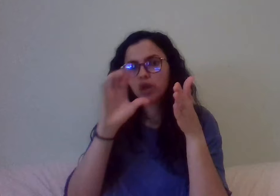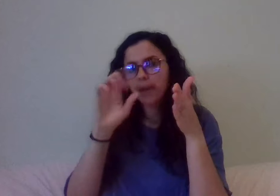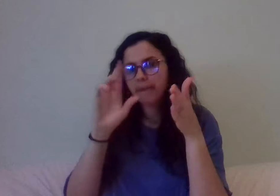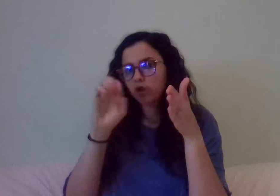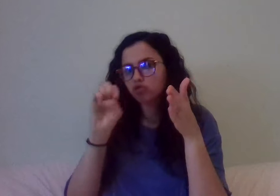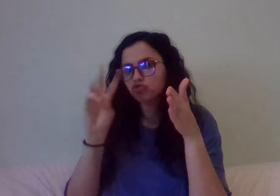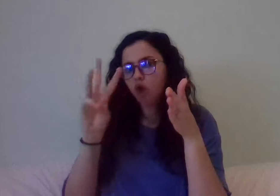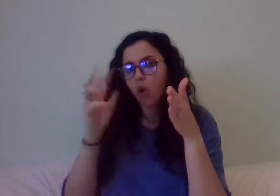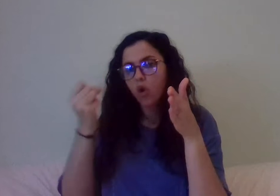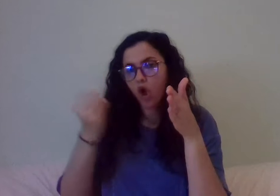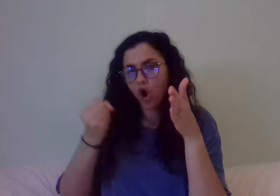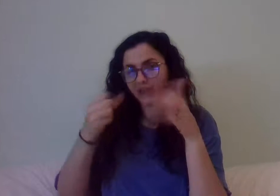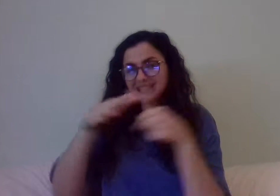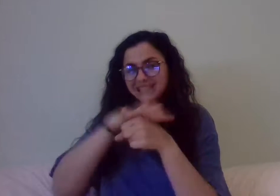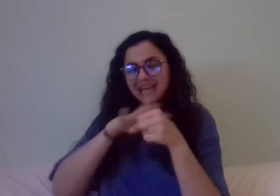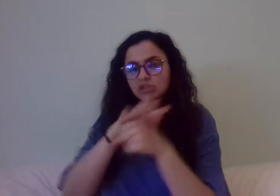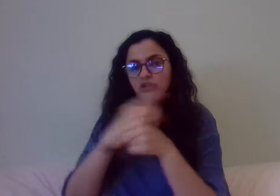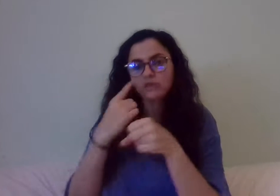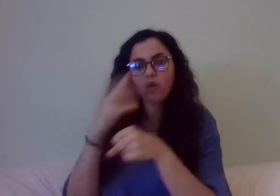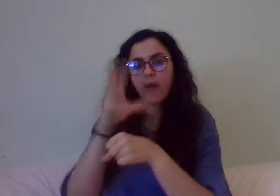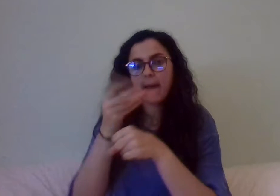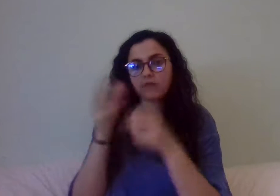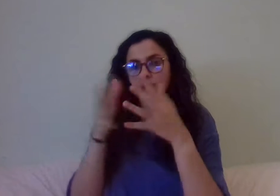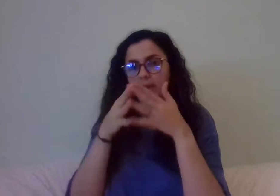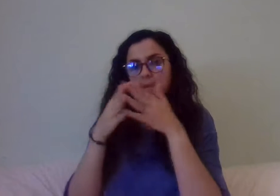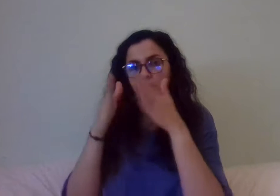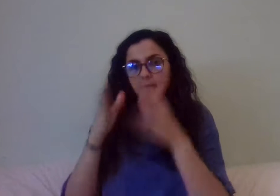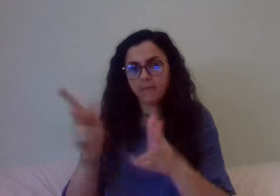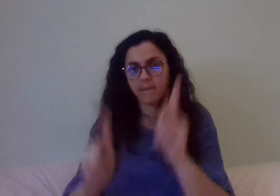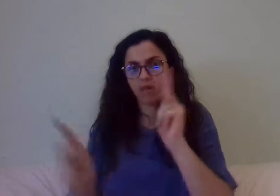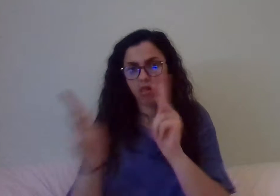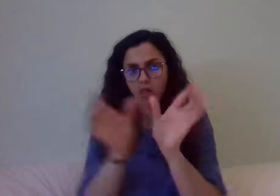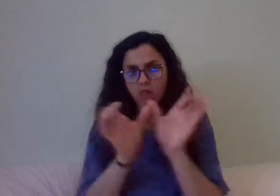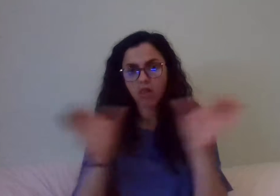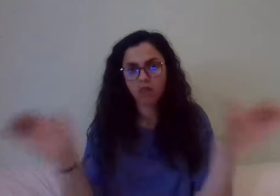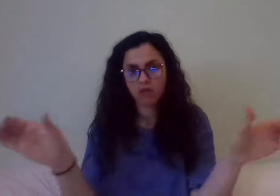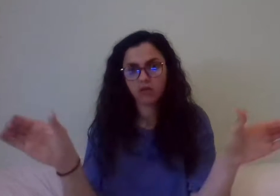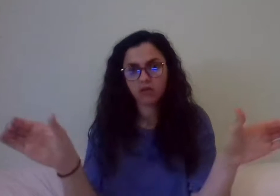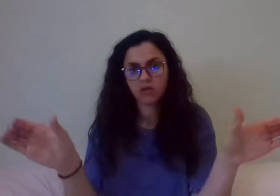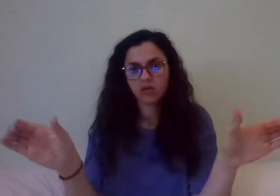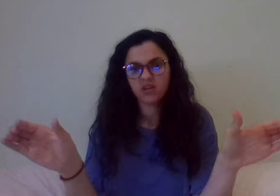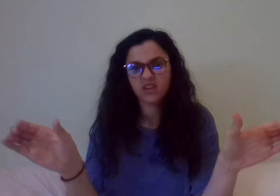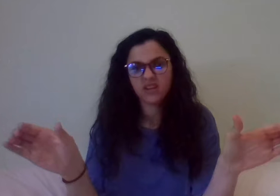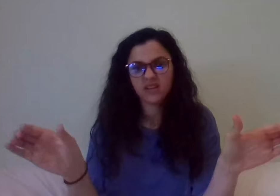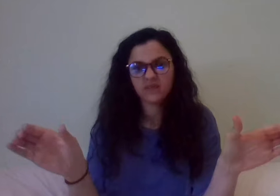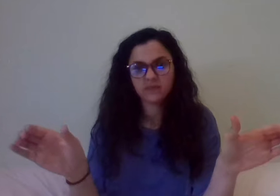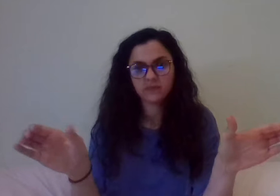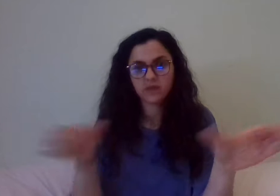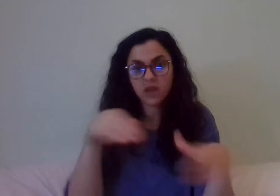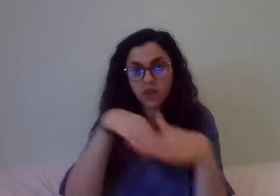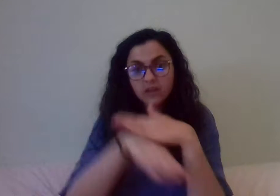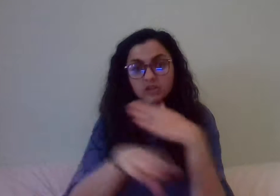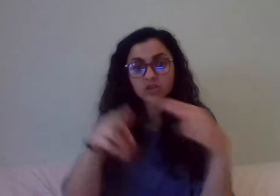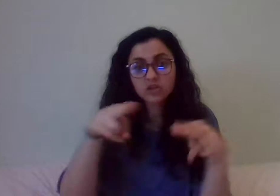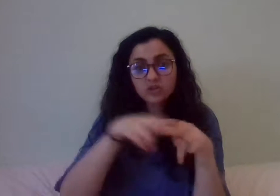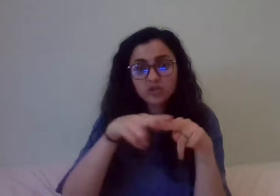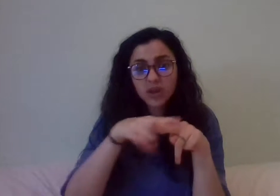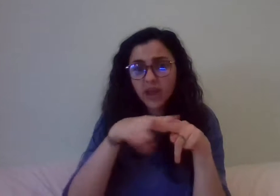population. And once people were aboard the trains, you weren't even allowed to move between one car